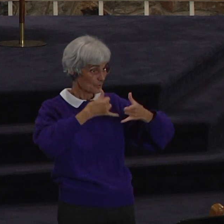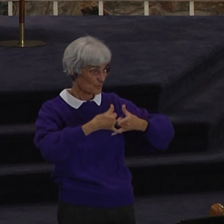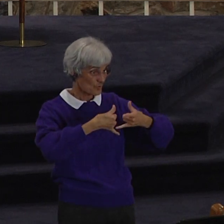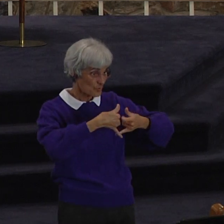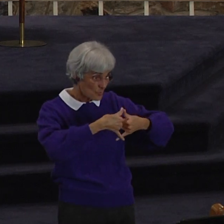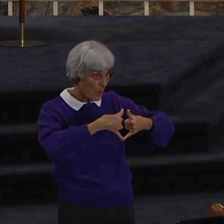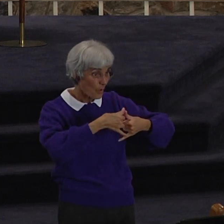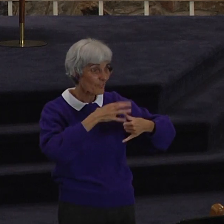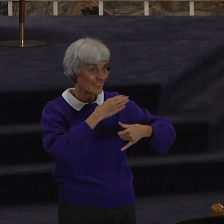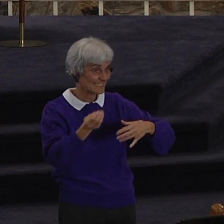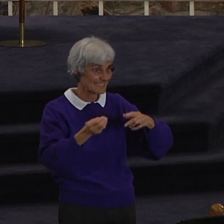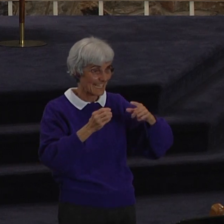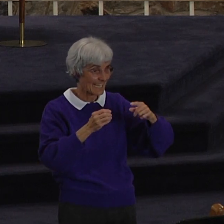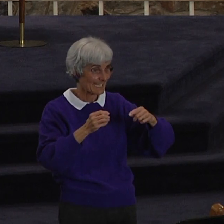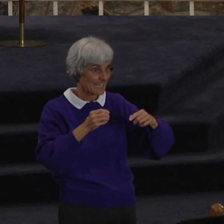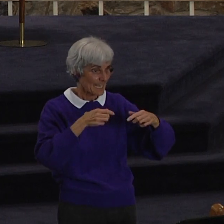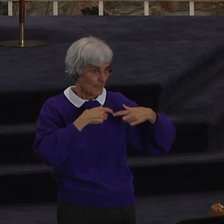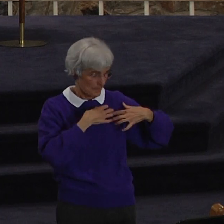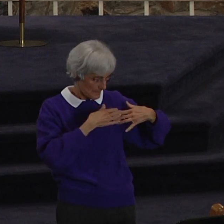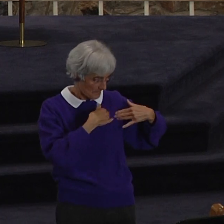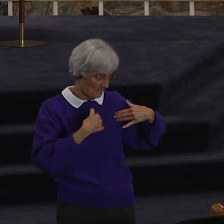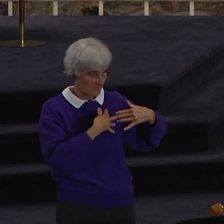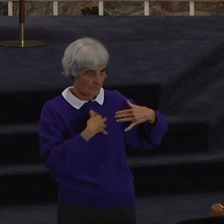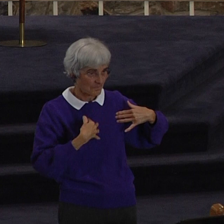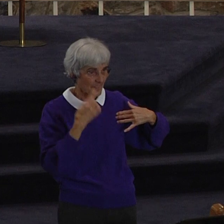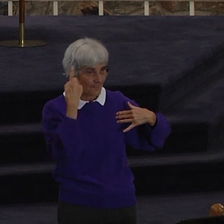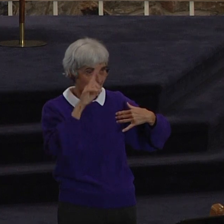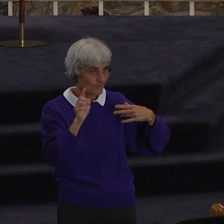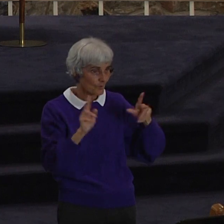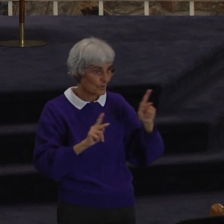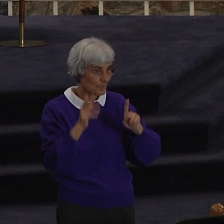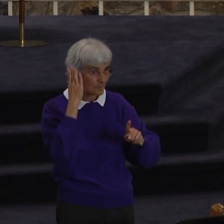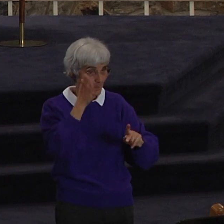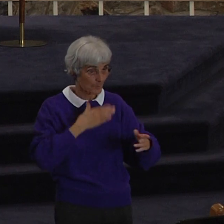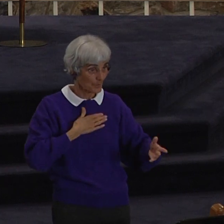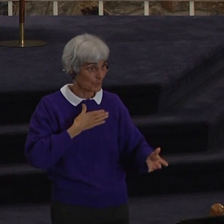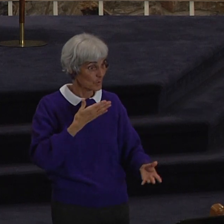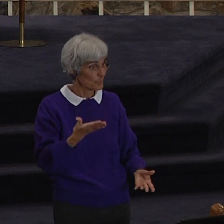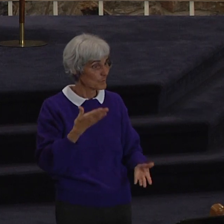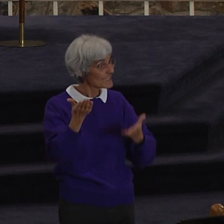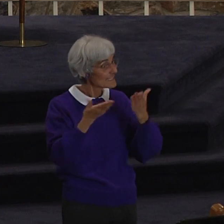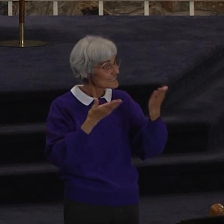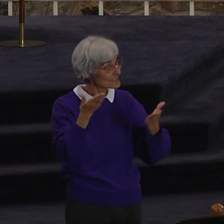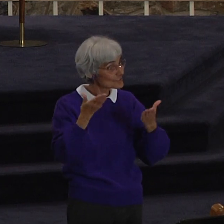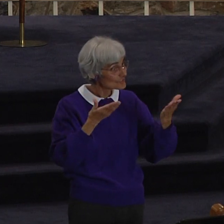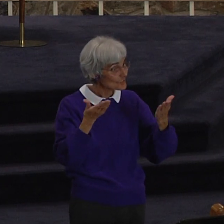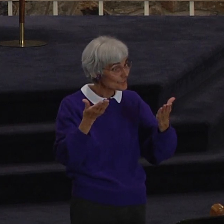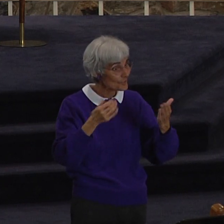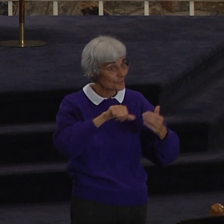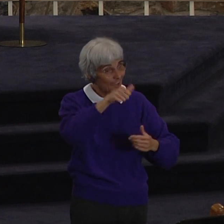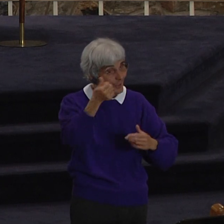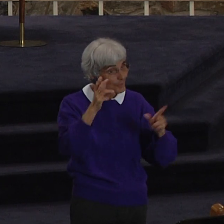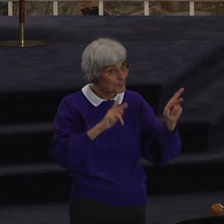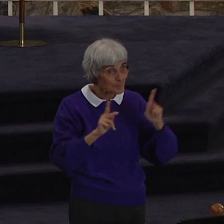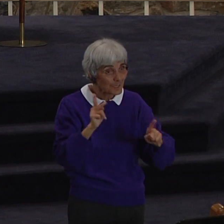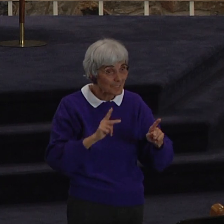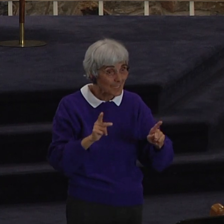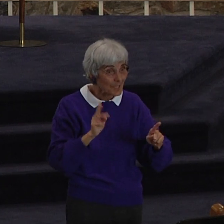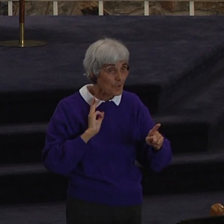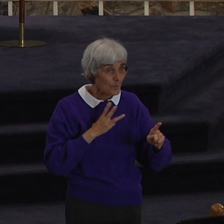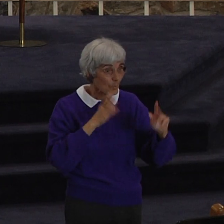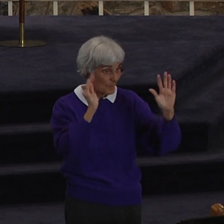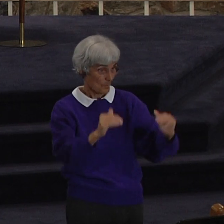awards and decorations on the uniform for those who are willing to selflessly serve. We